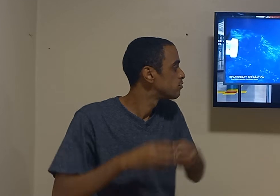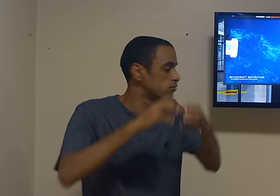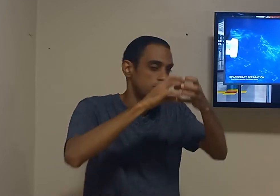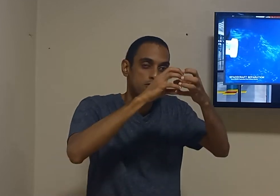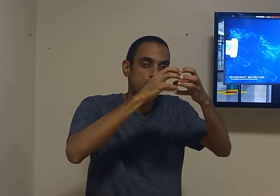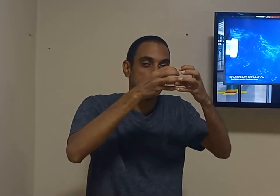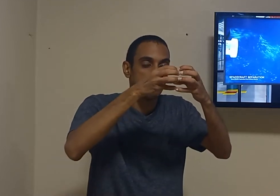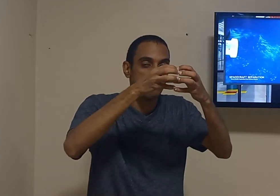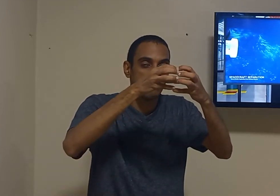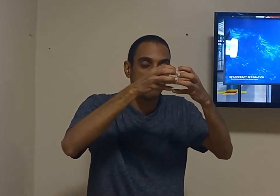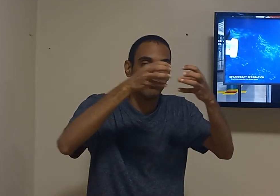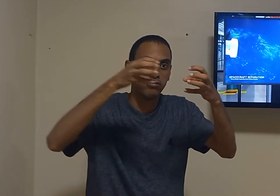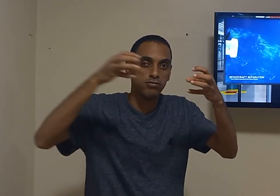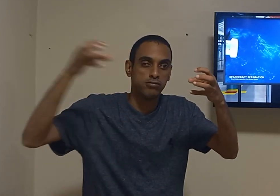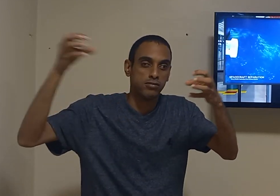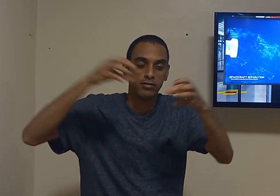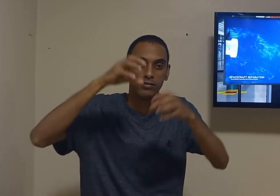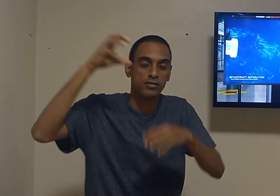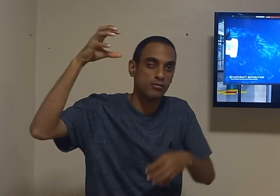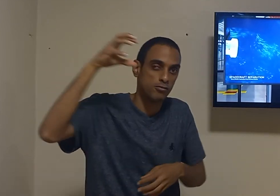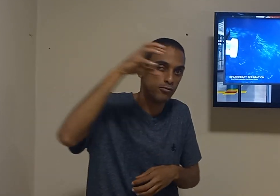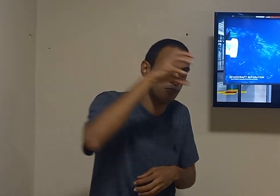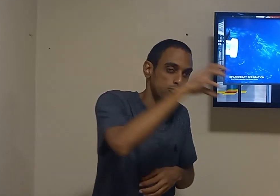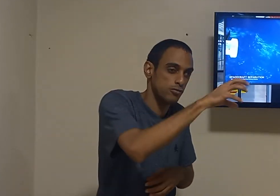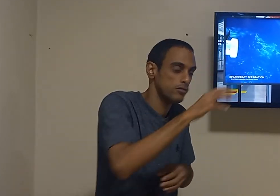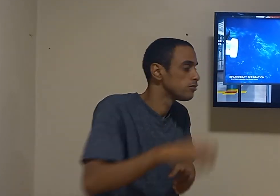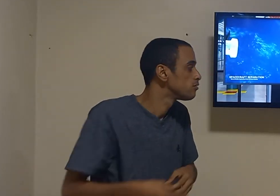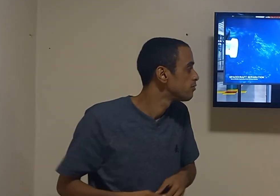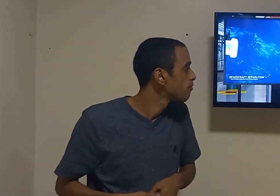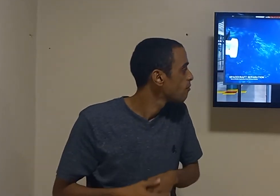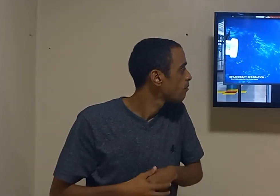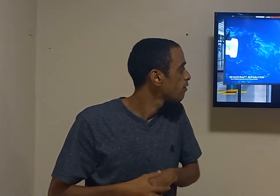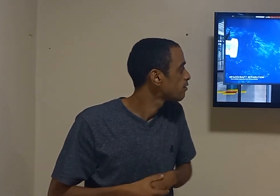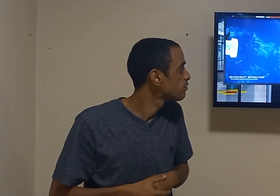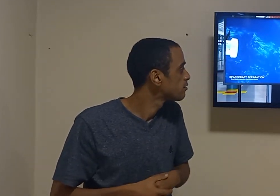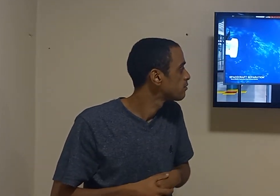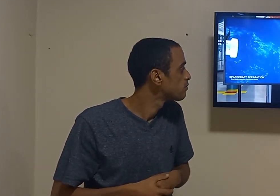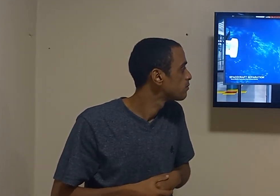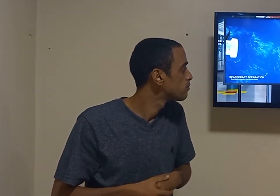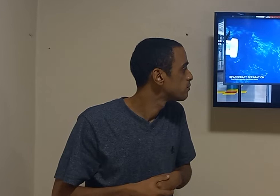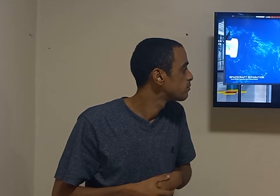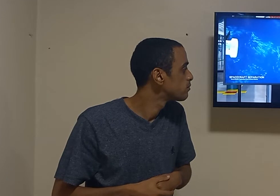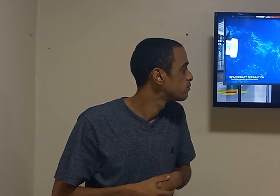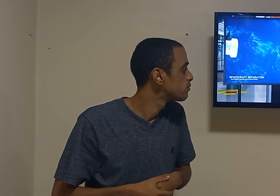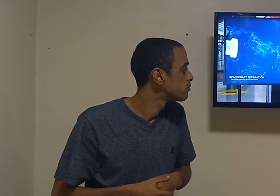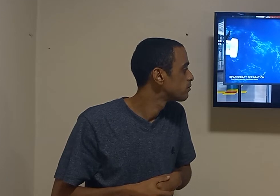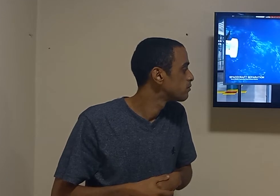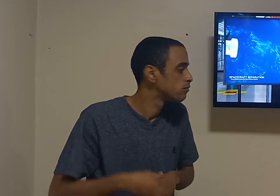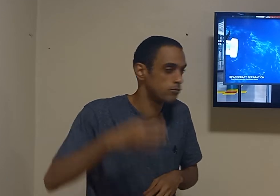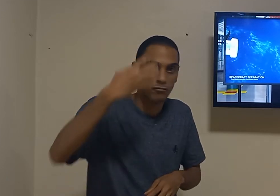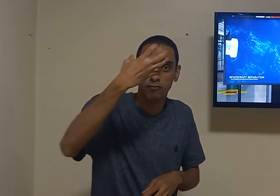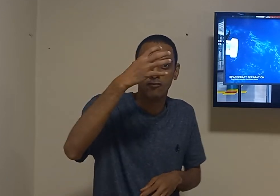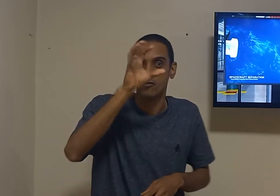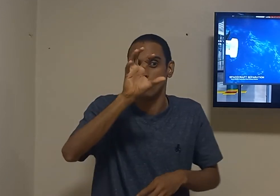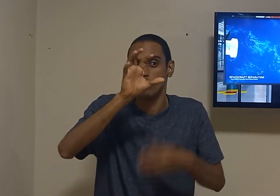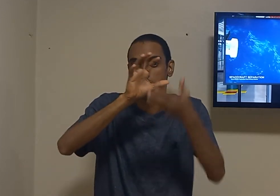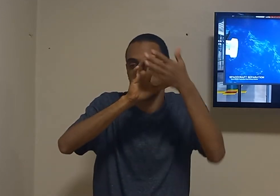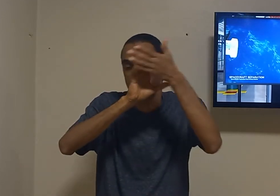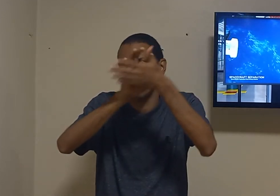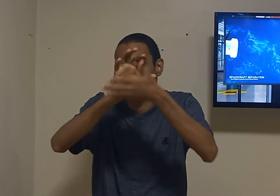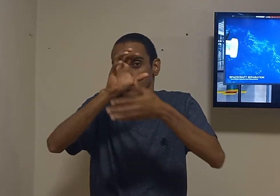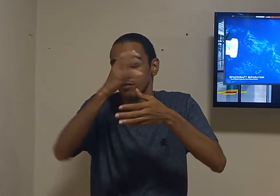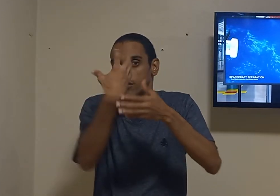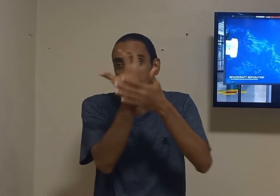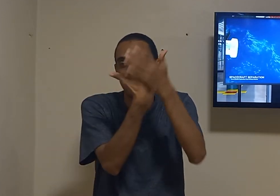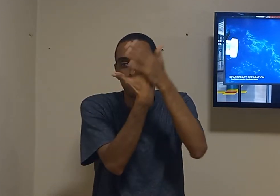does is reveal the heat shield, the large structure on the base of Orion. Testing this is our number one